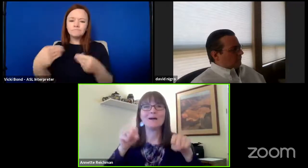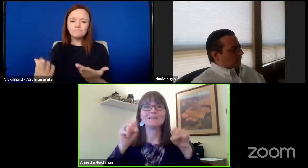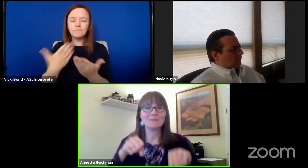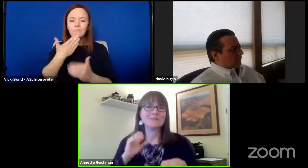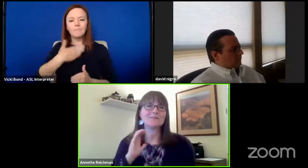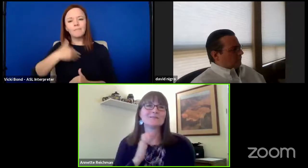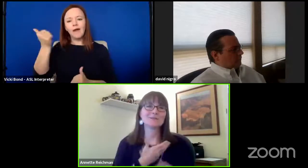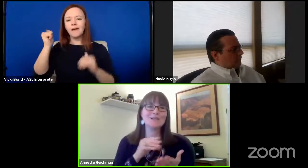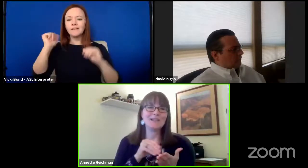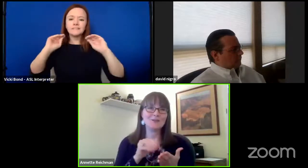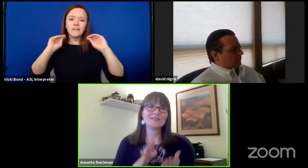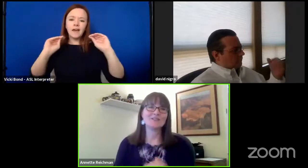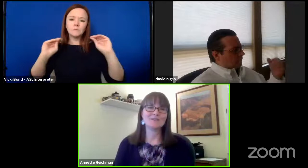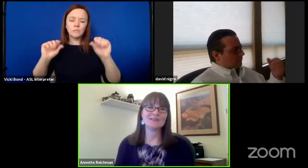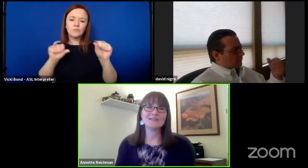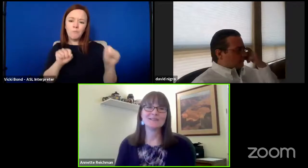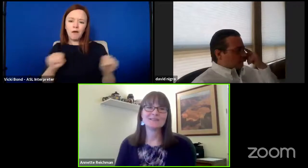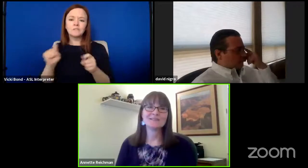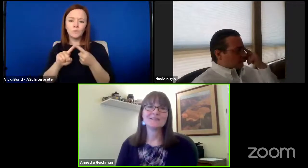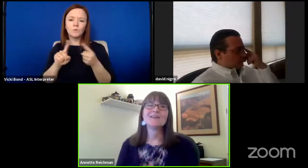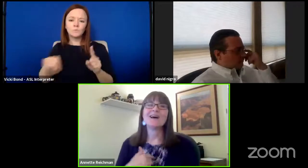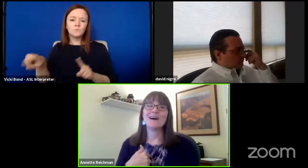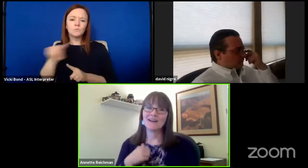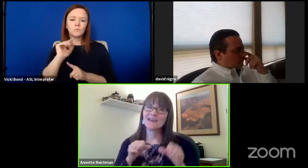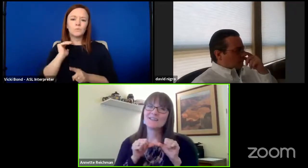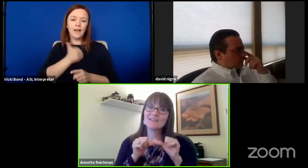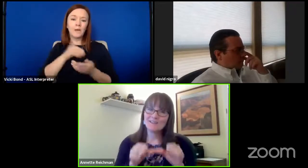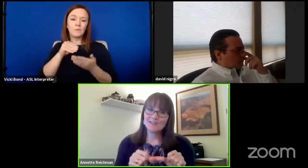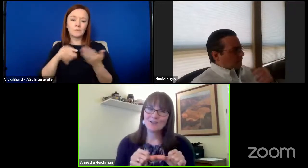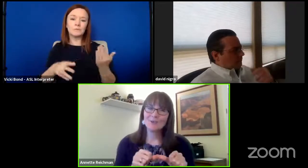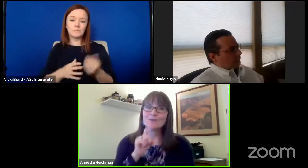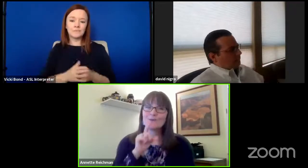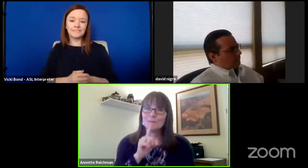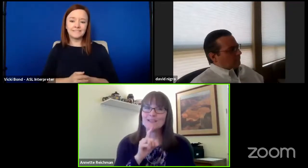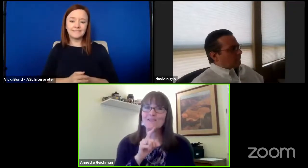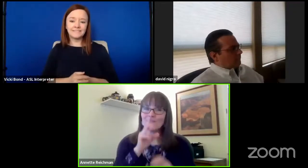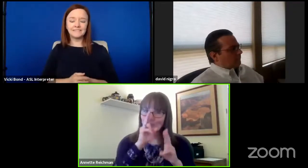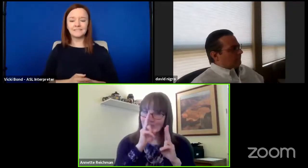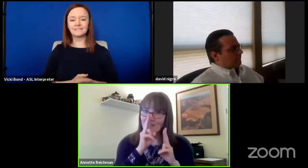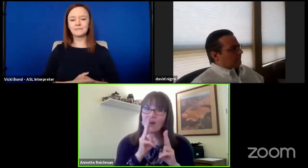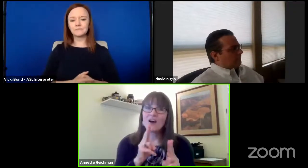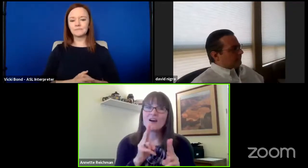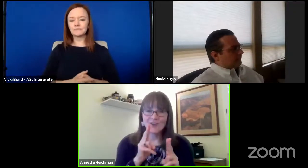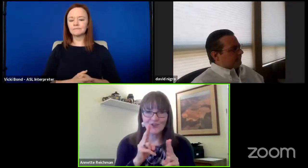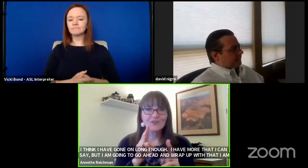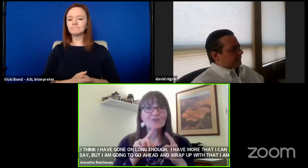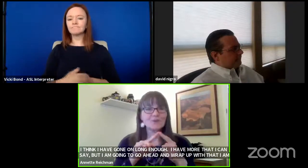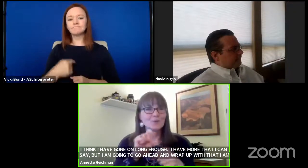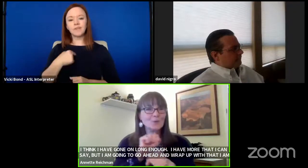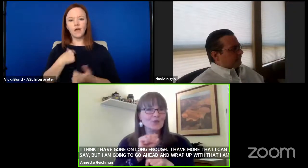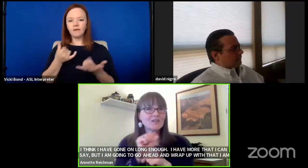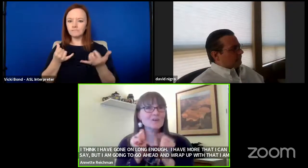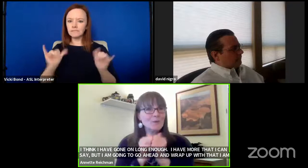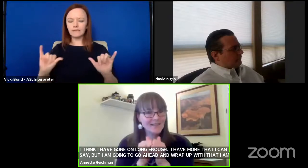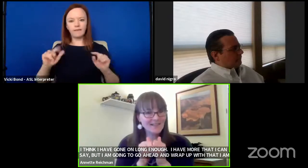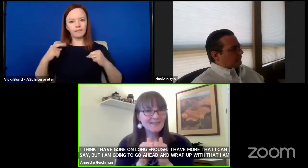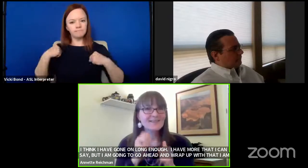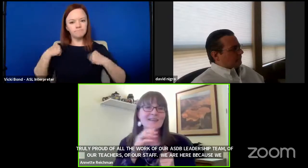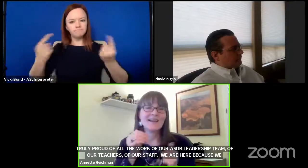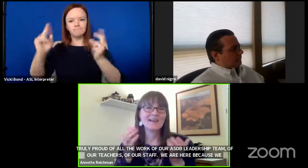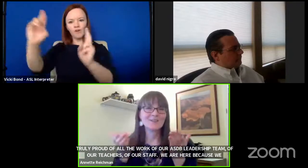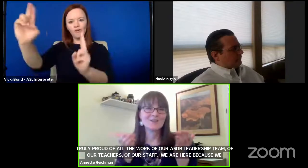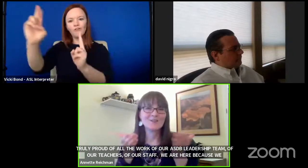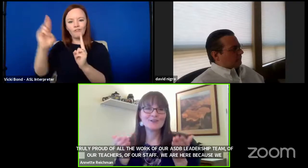education possible to our students. I continue to be very honored to work